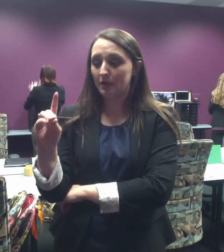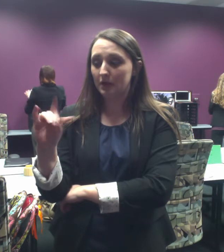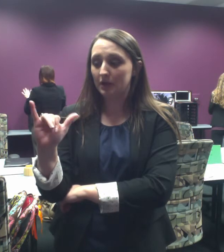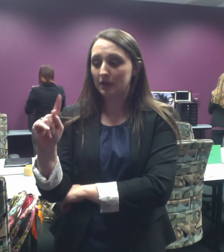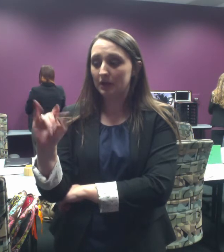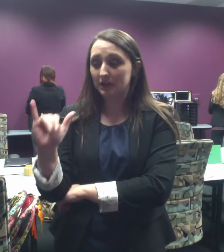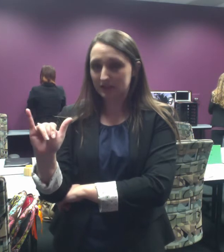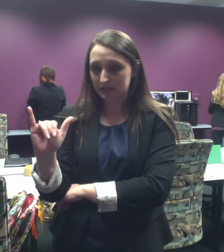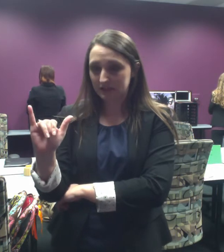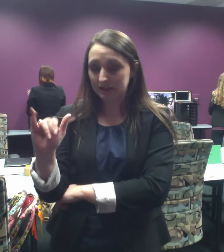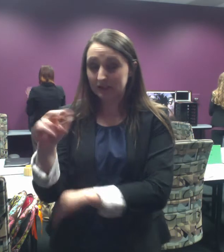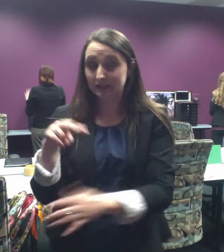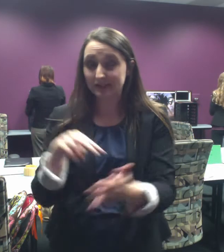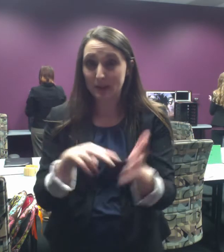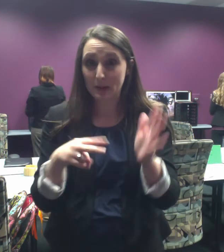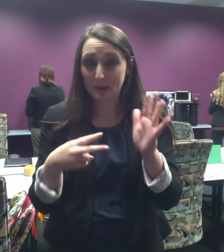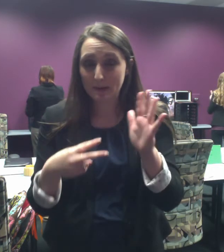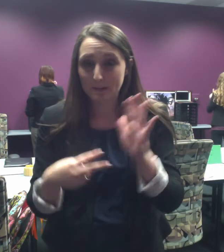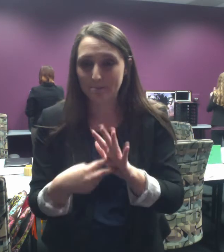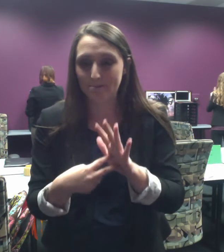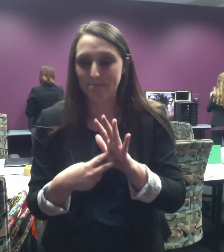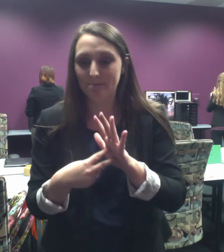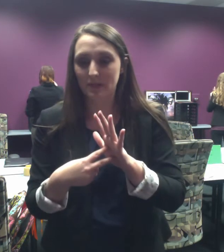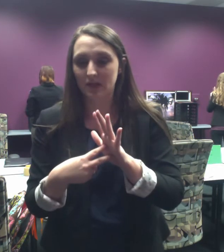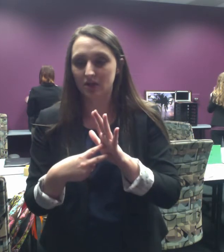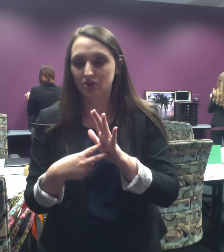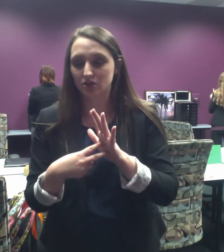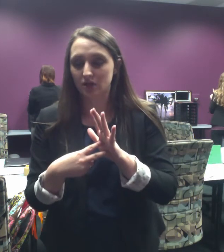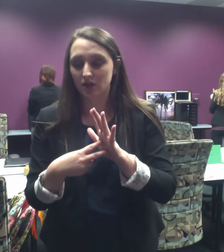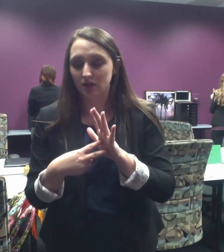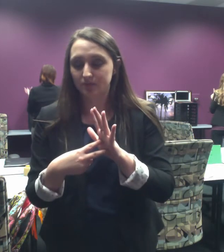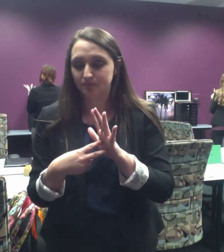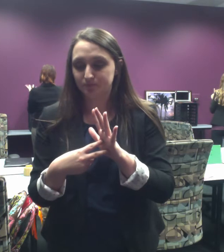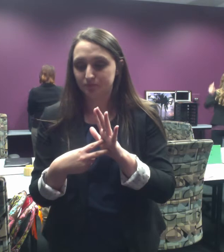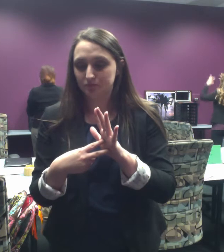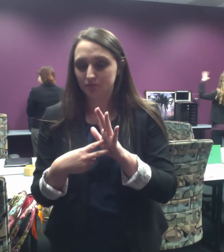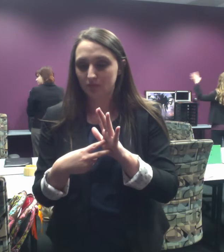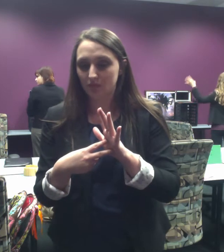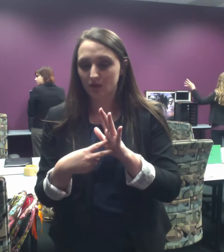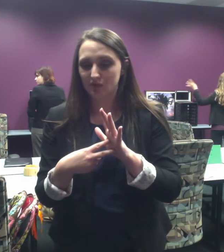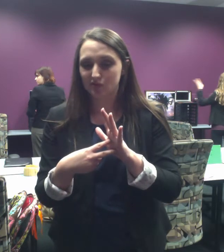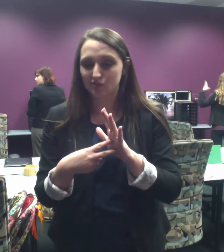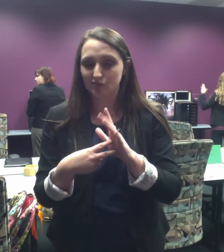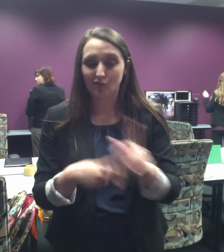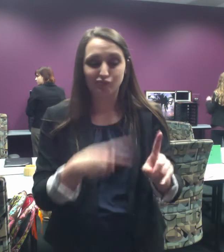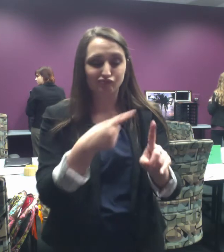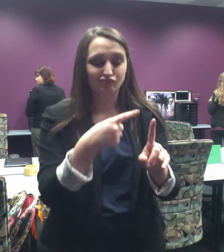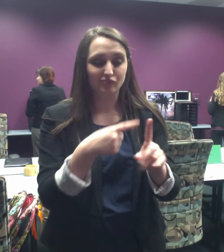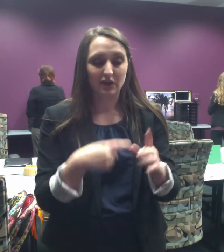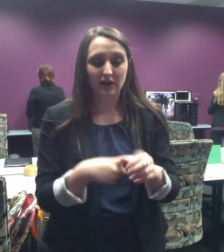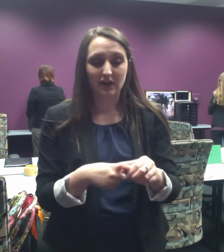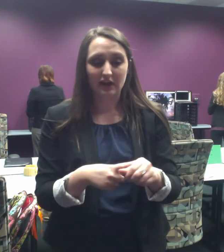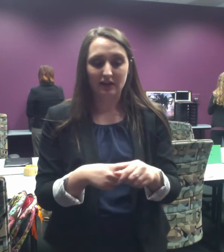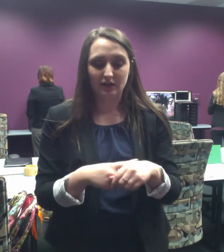place. So that's a measure of how much moisture is in the air. This is not concerned with temperature. This is not concerned